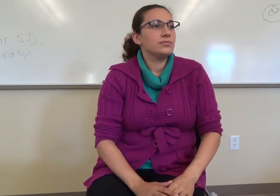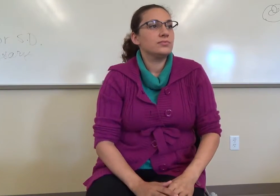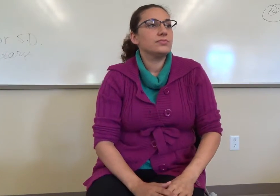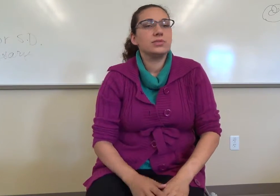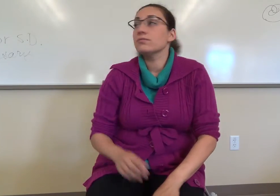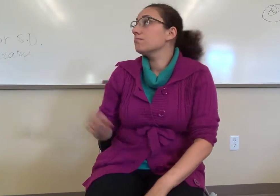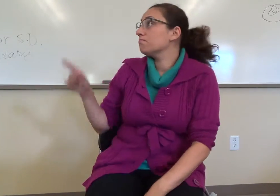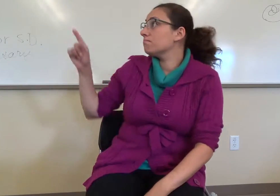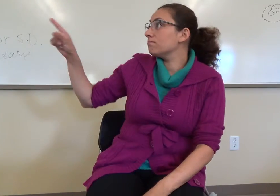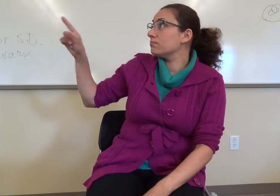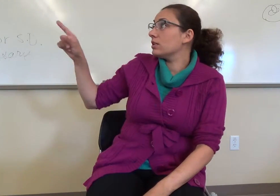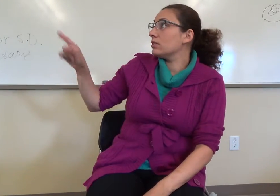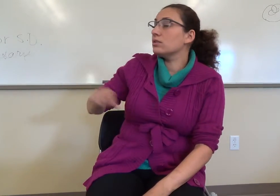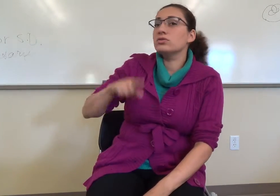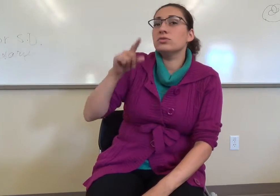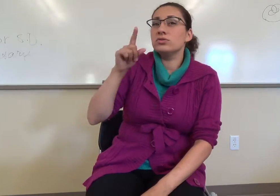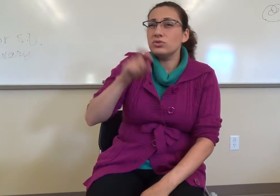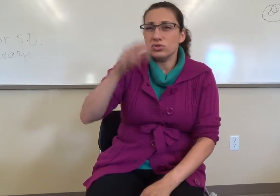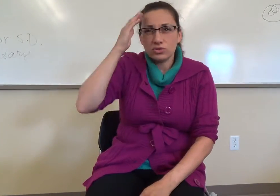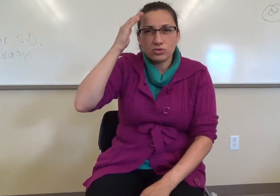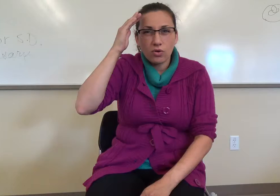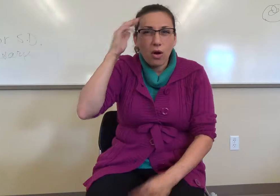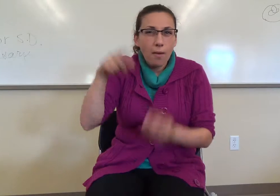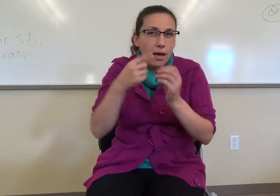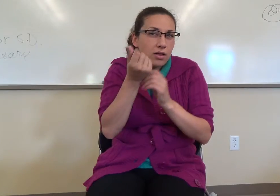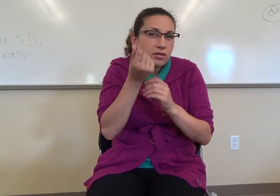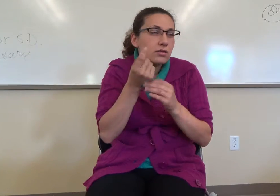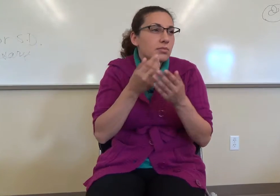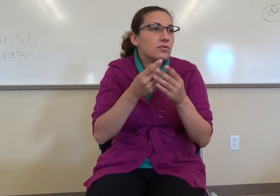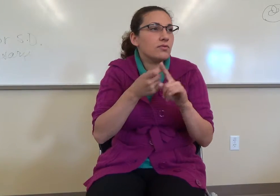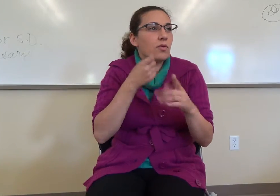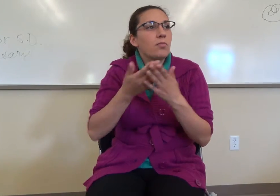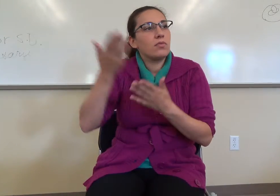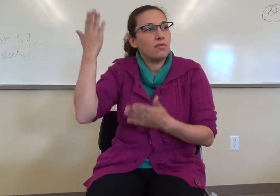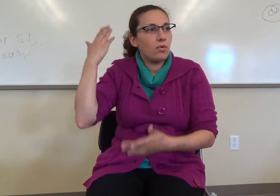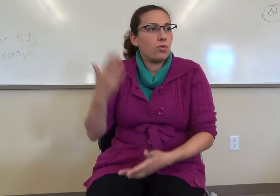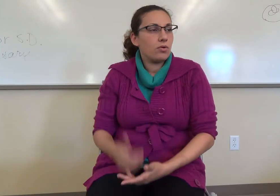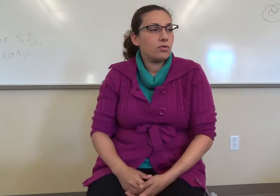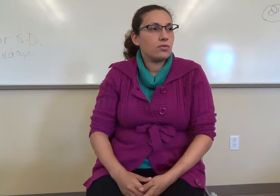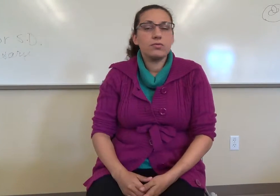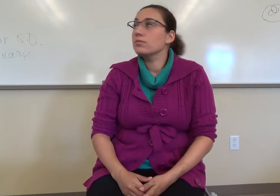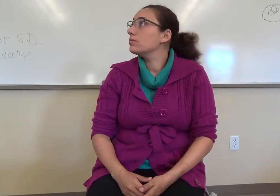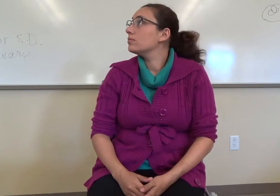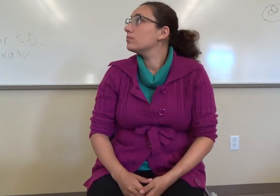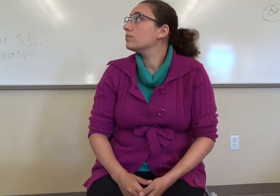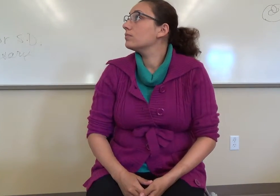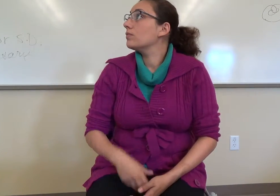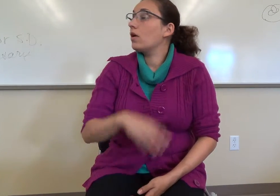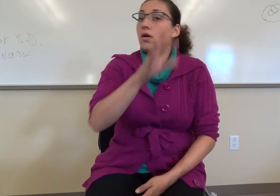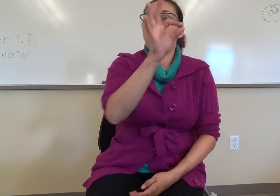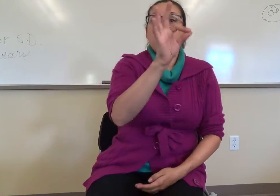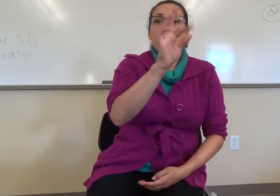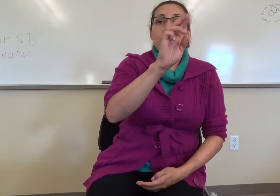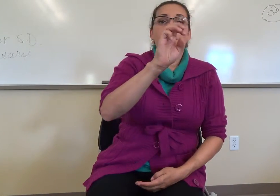spark some prior knowledge. To this day, Fred Shuttlesworth remains